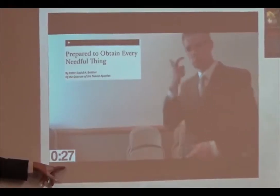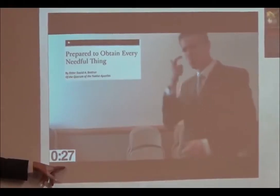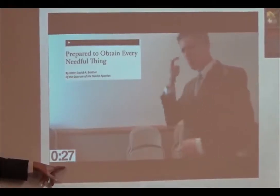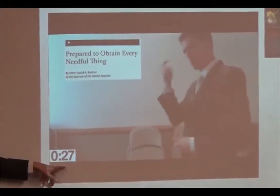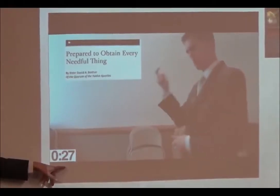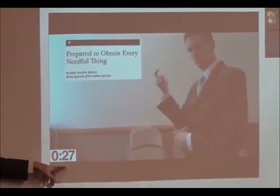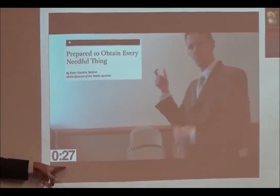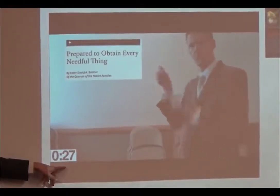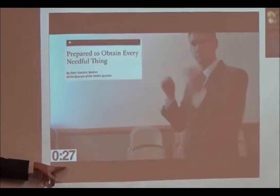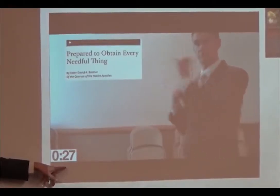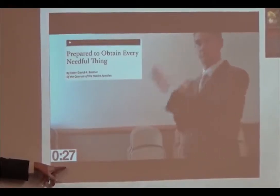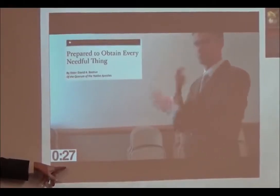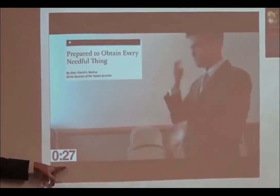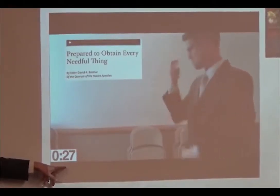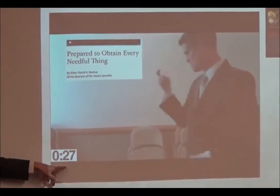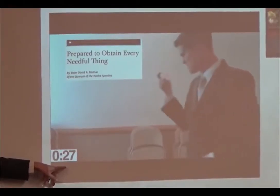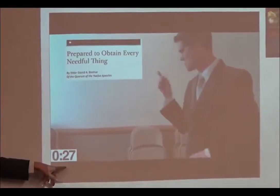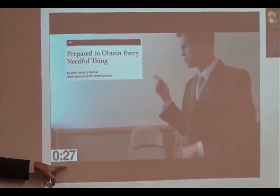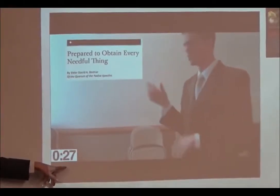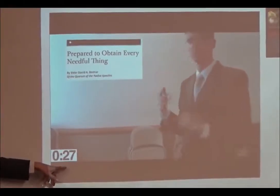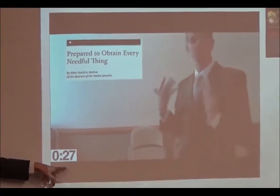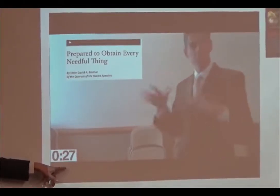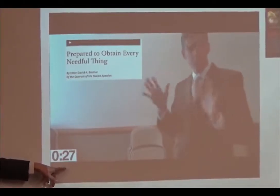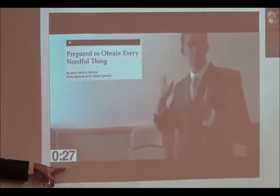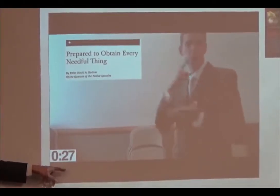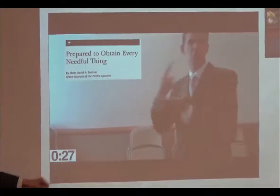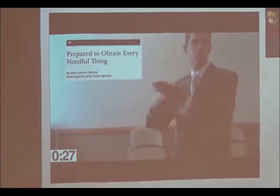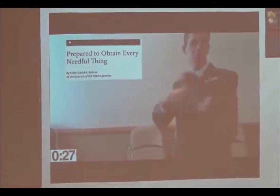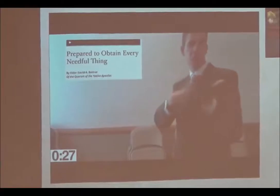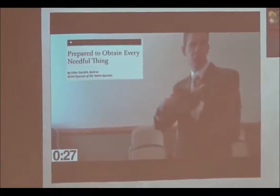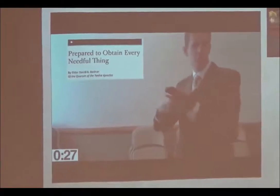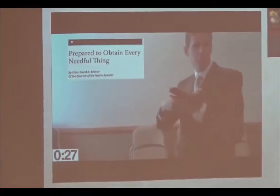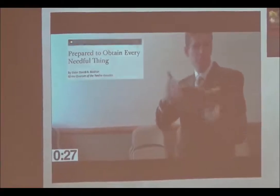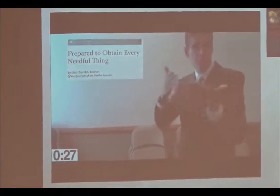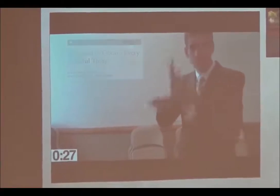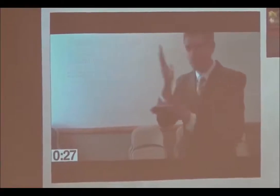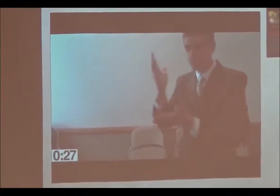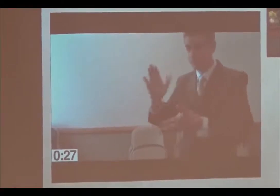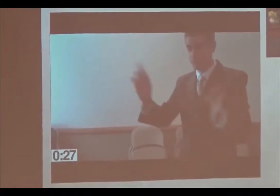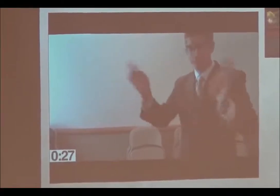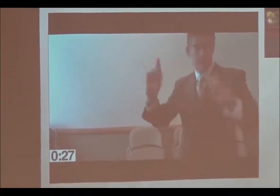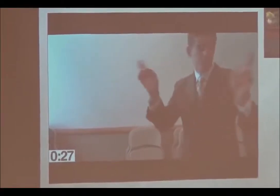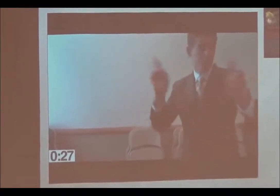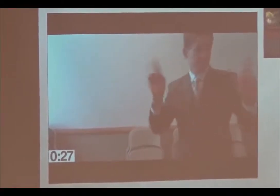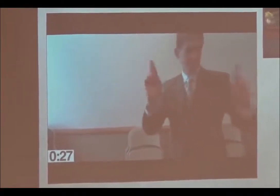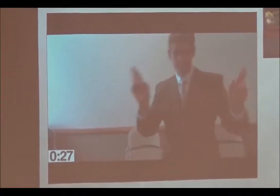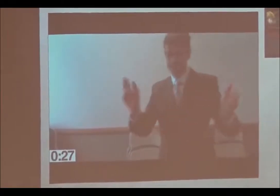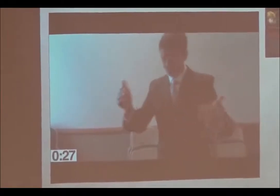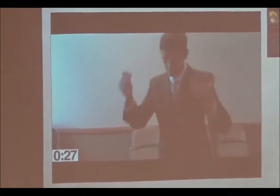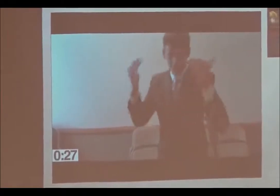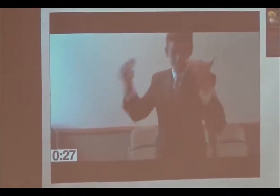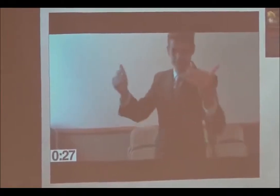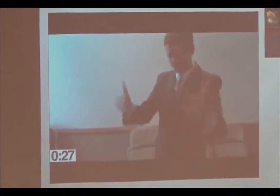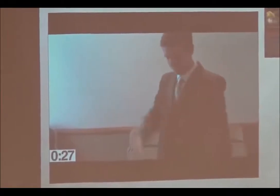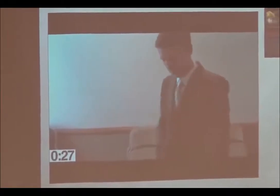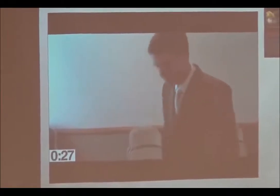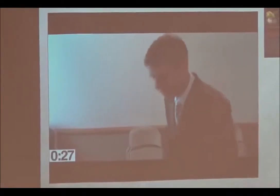much. We'll get the opportunity to watch this video. Then we'll have a discussion. All right, are you ready? Let's go